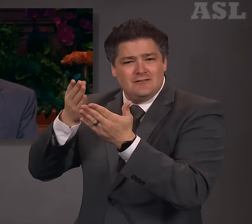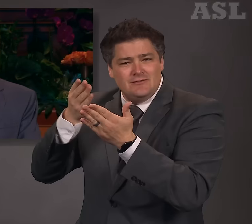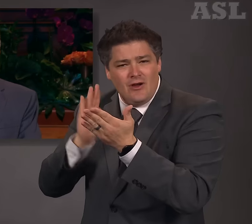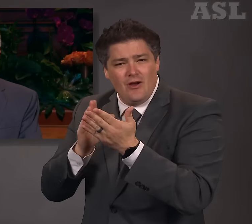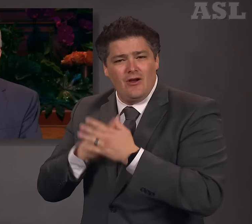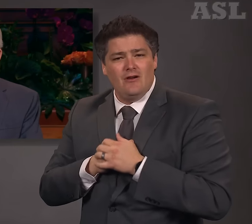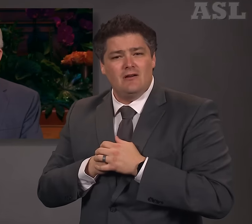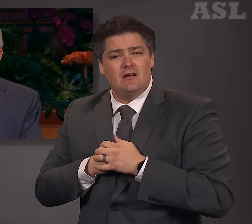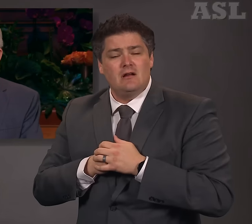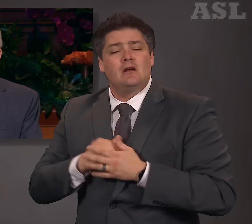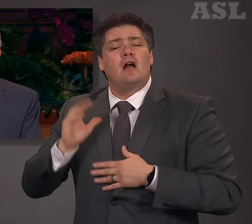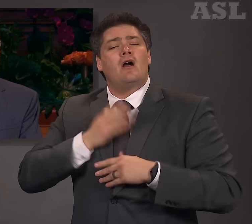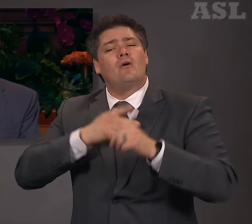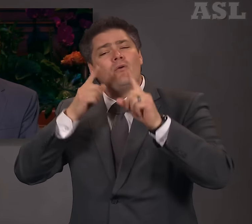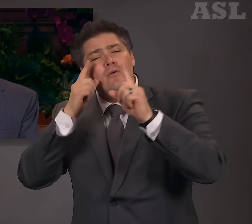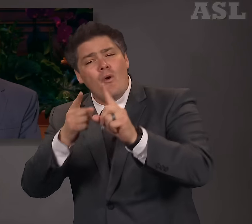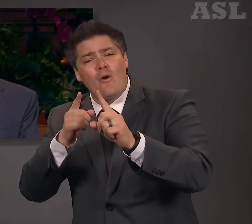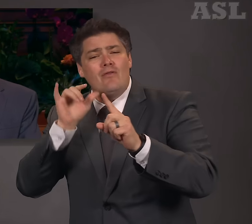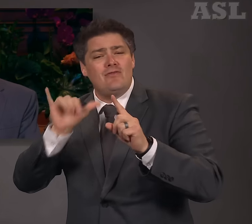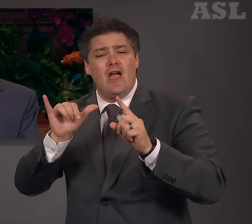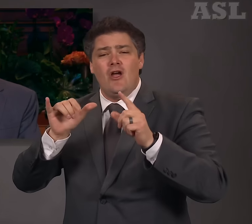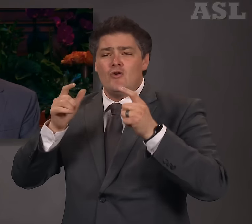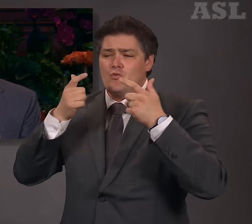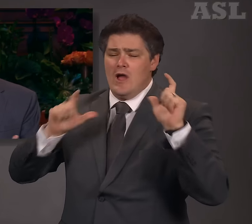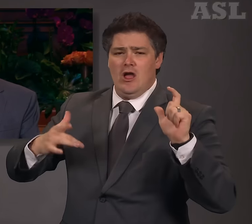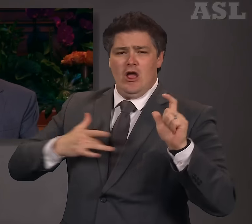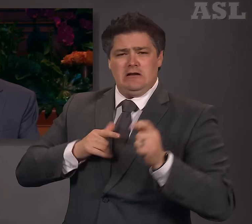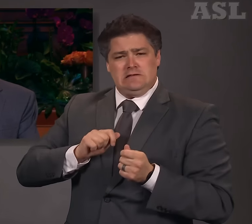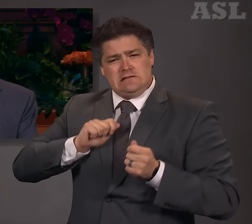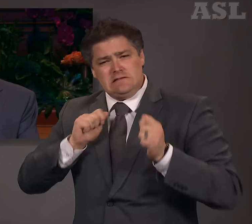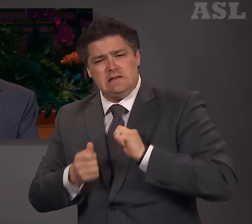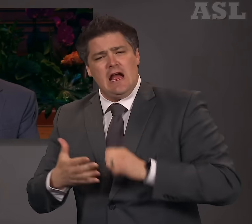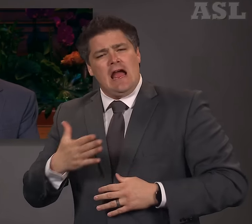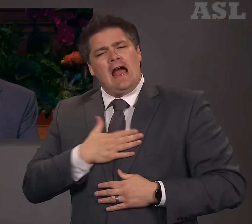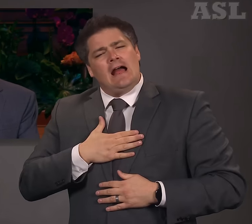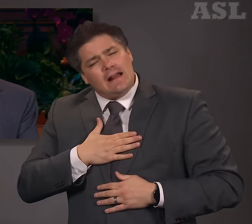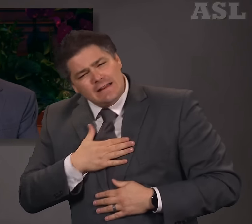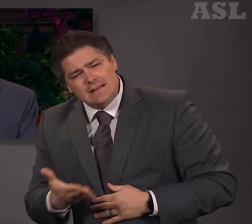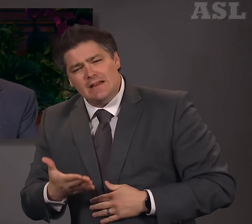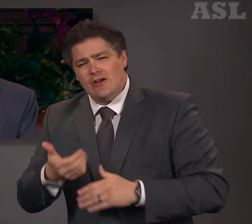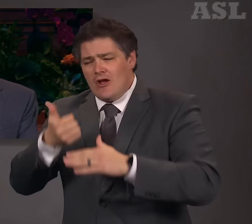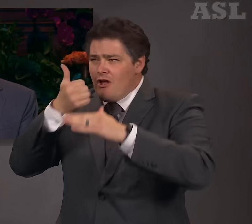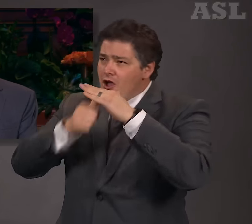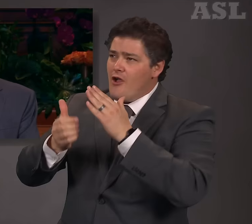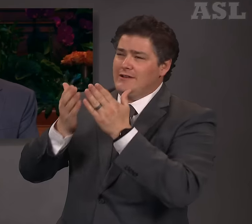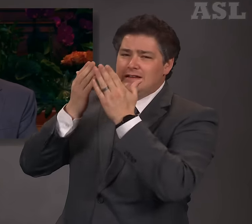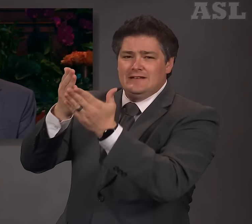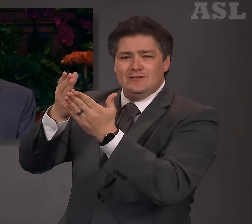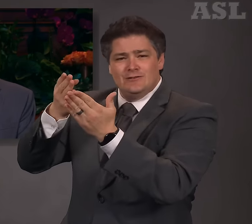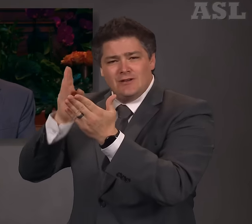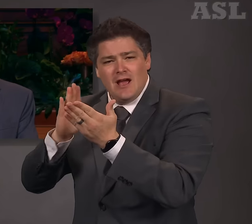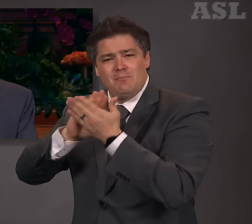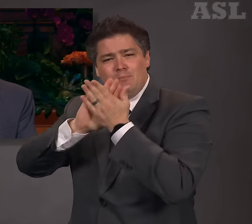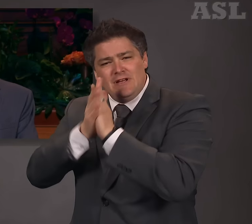It is this mighty change of heart, yielding our hearts to God and being